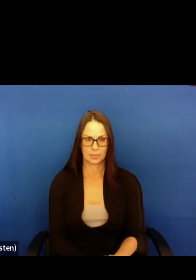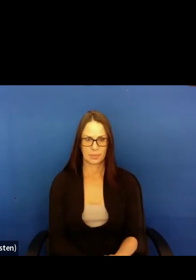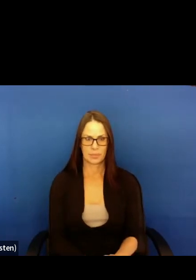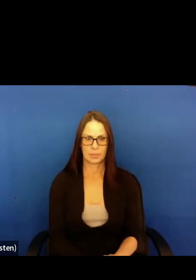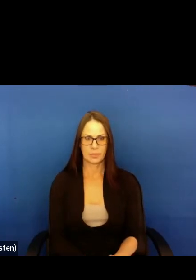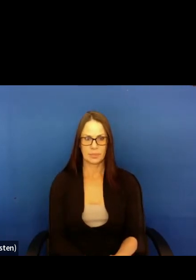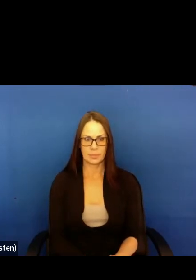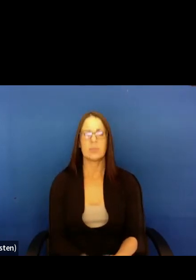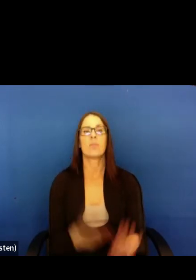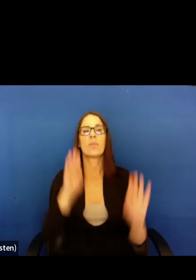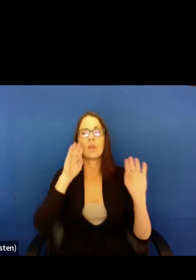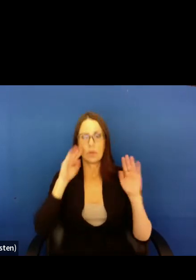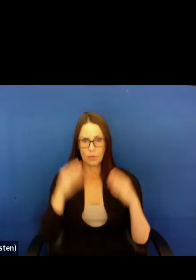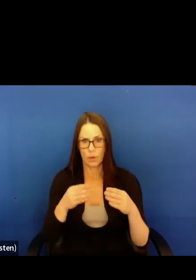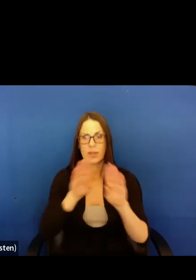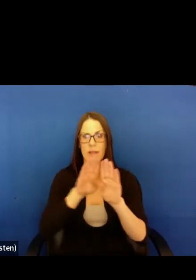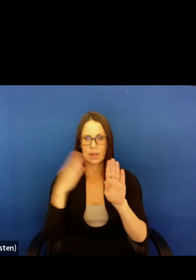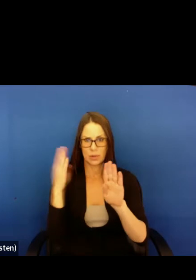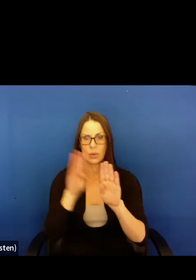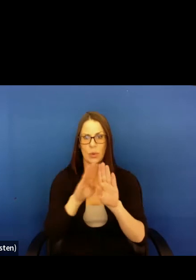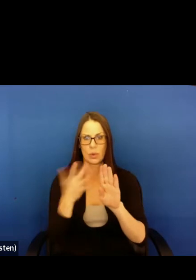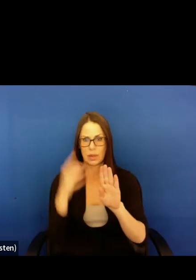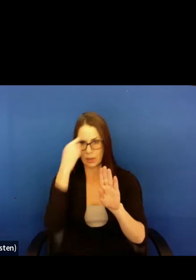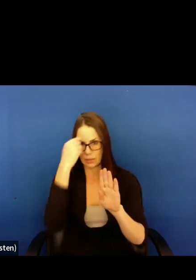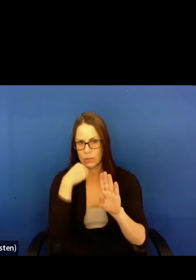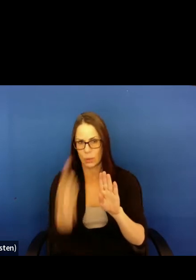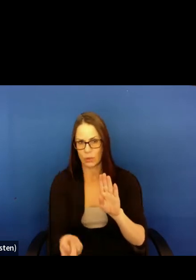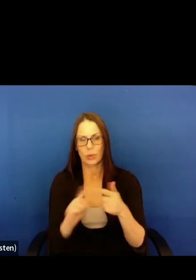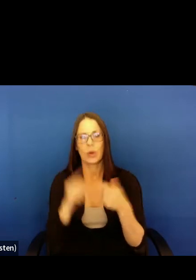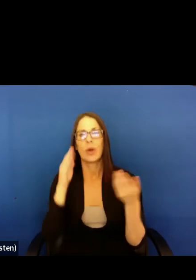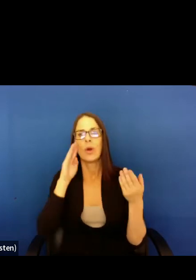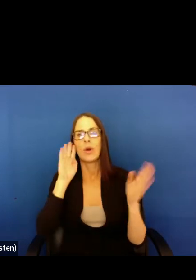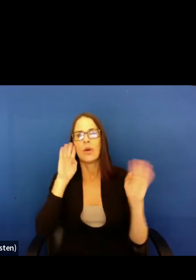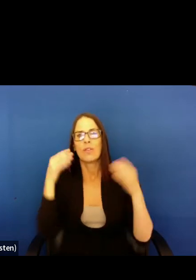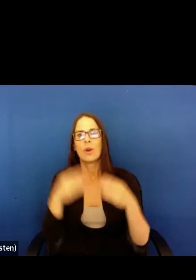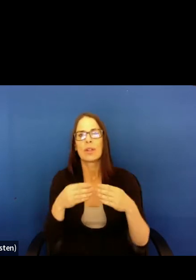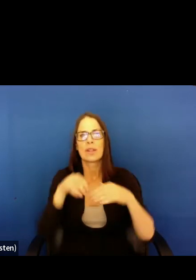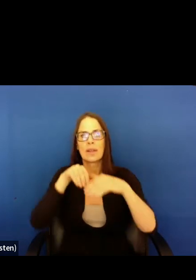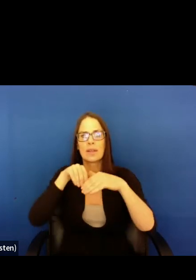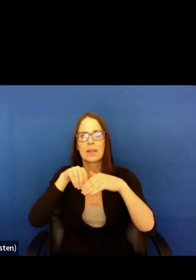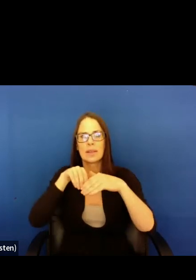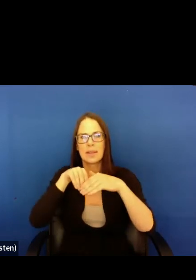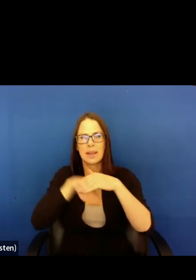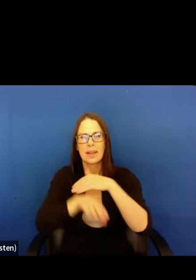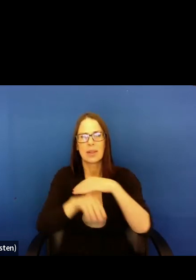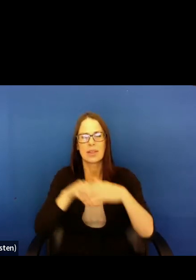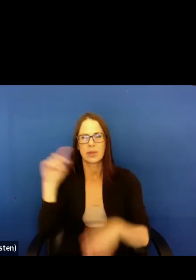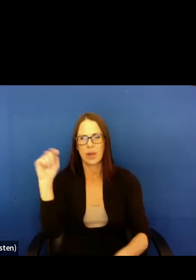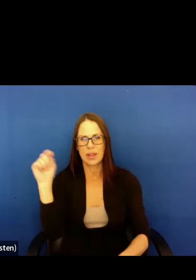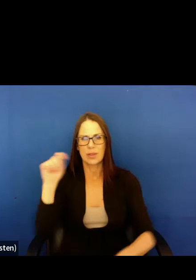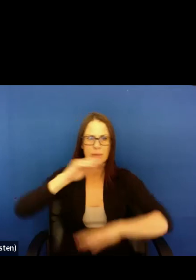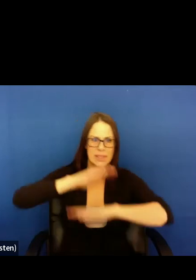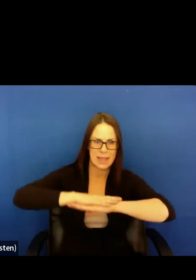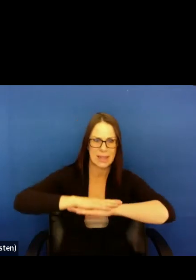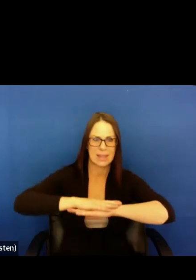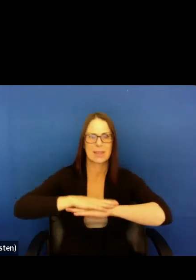We focus on the doors, as I told you, focus on the clearance in restrooms, desks, counters, reception